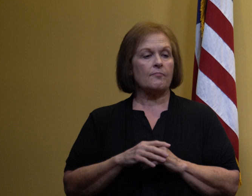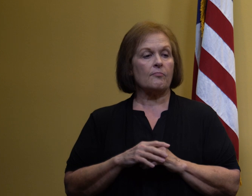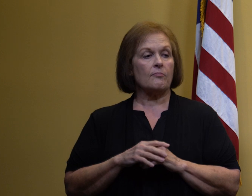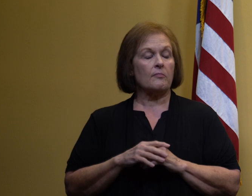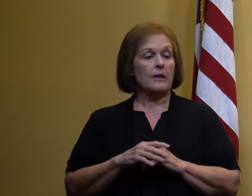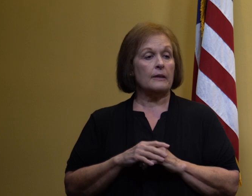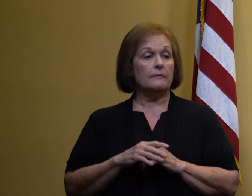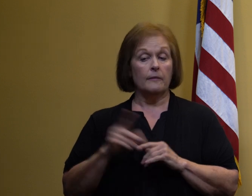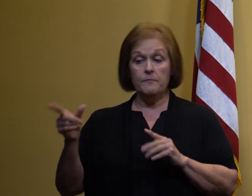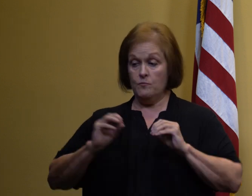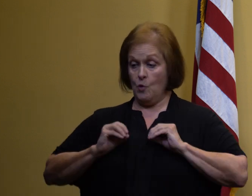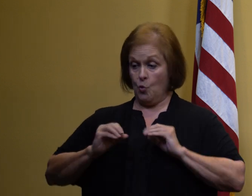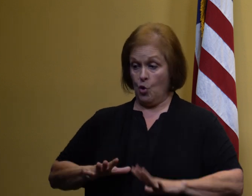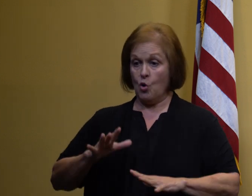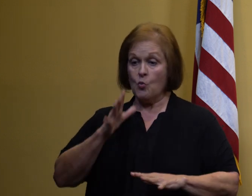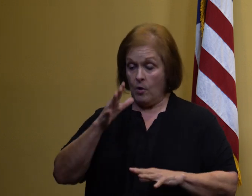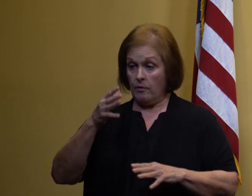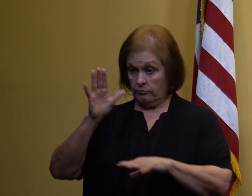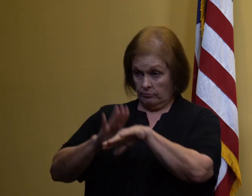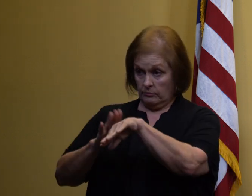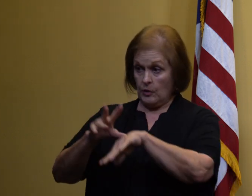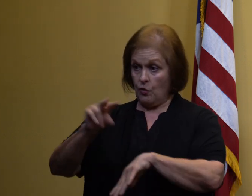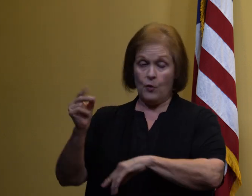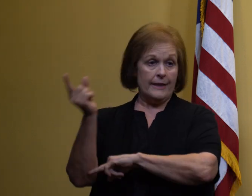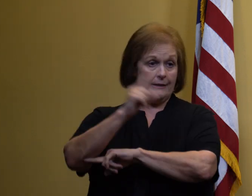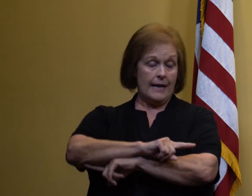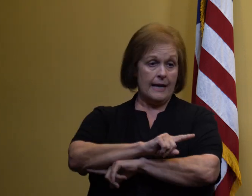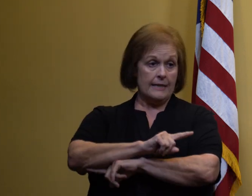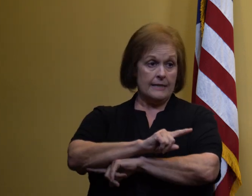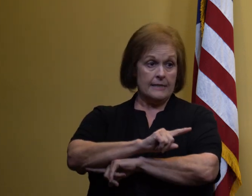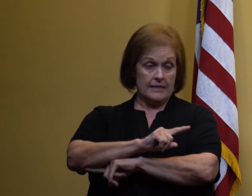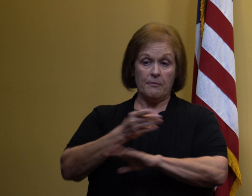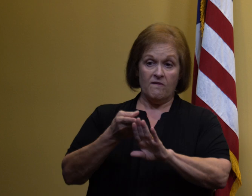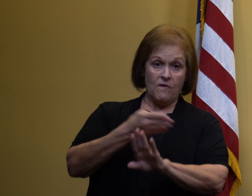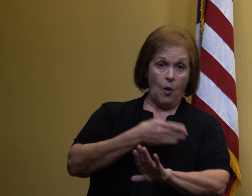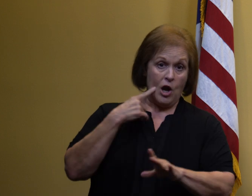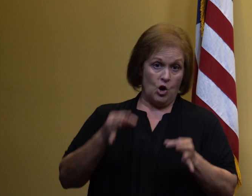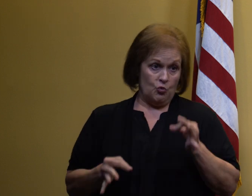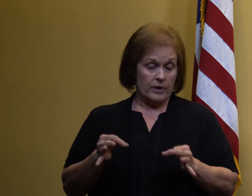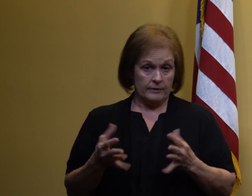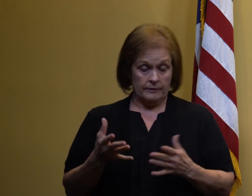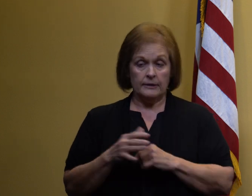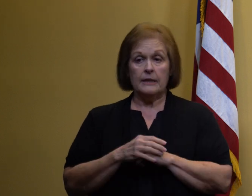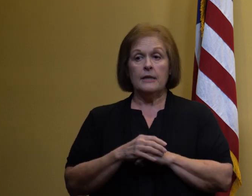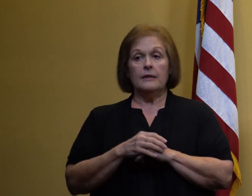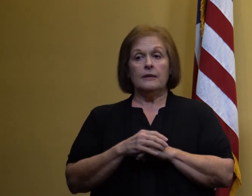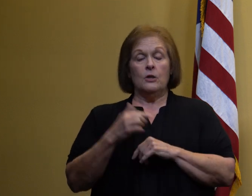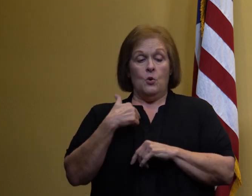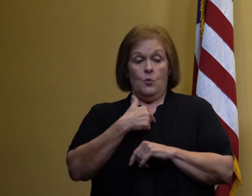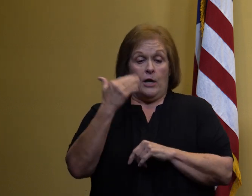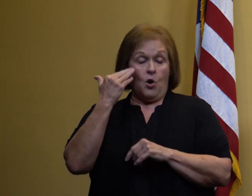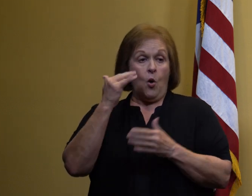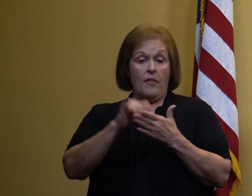However, the owner will be given a 30-day notice prior to the hearing. But also, again, we know